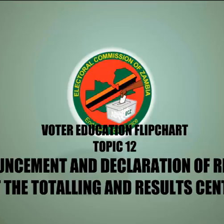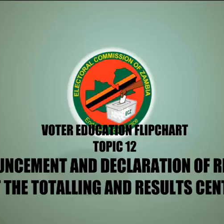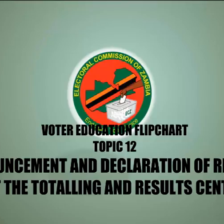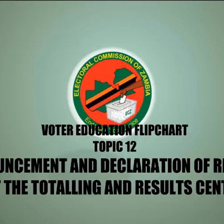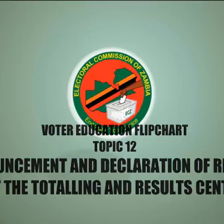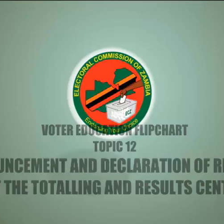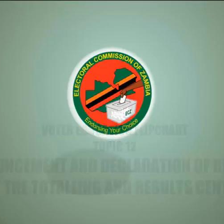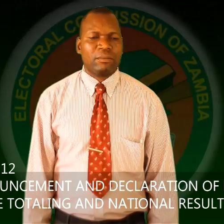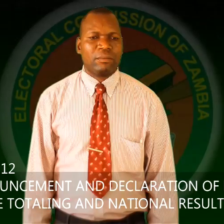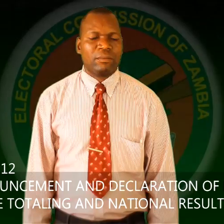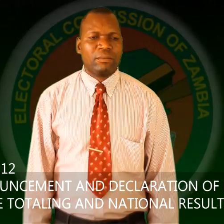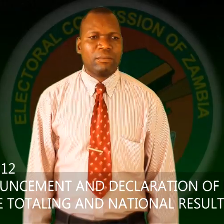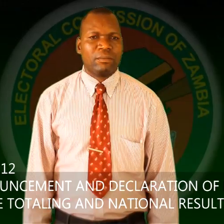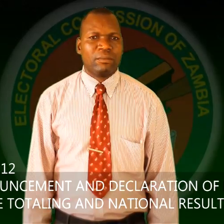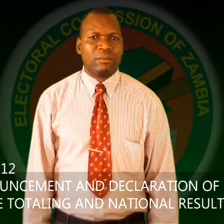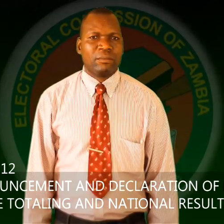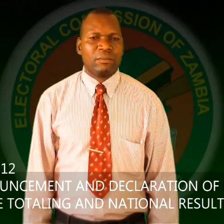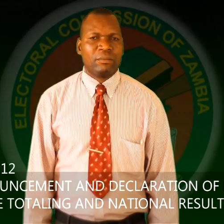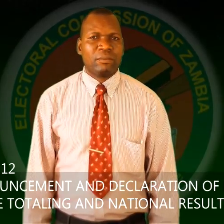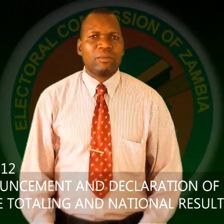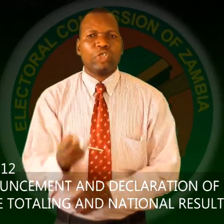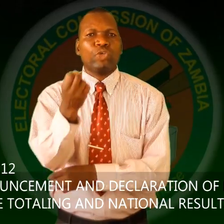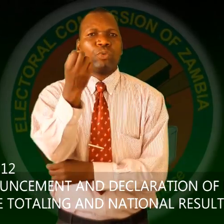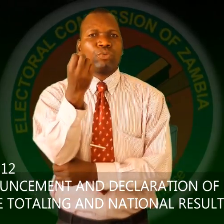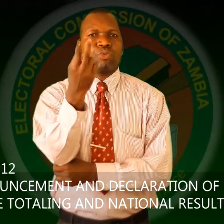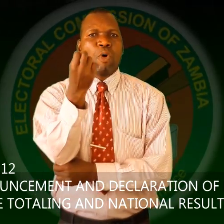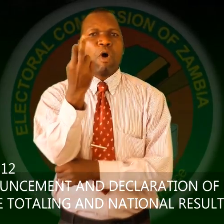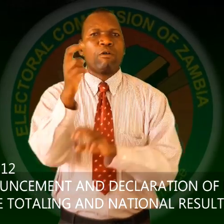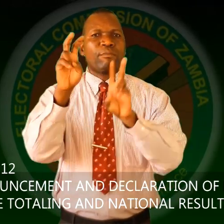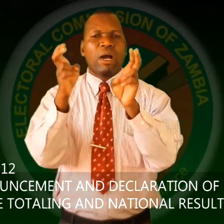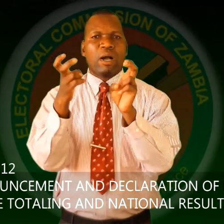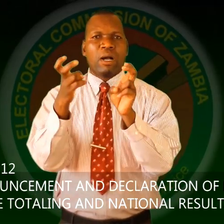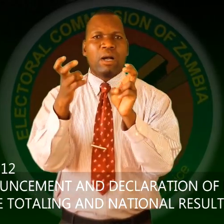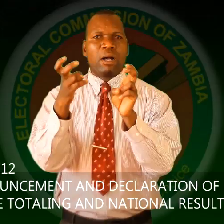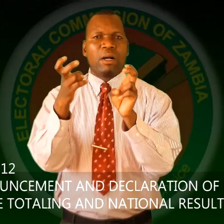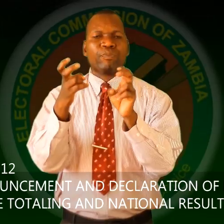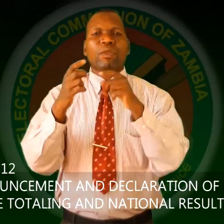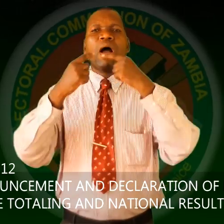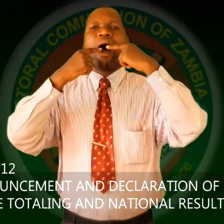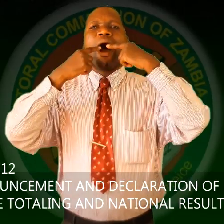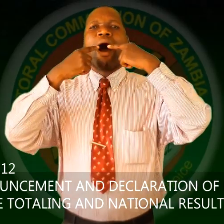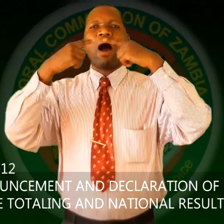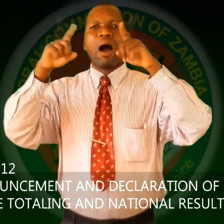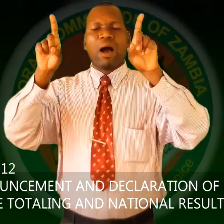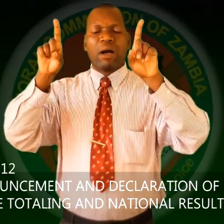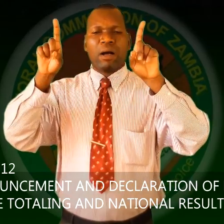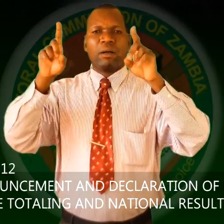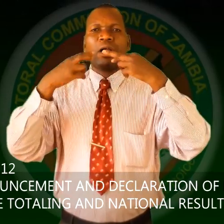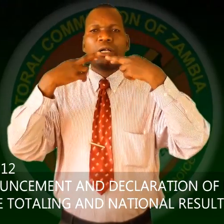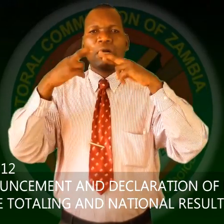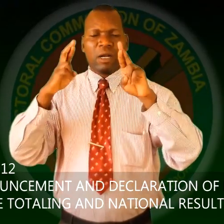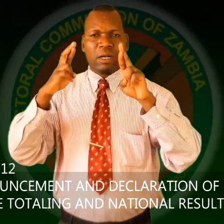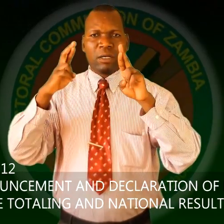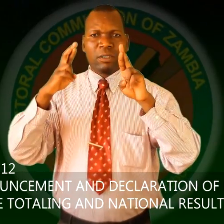voice. Topic 12. Announcement and declaration of results at the Totaling and National Results